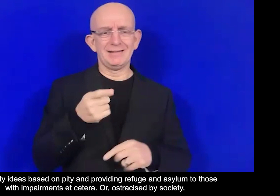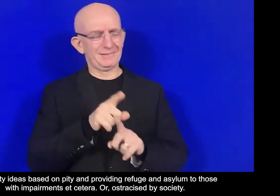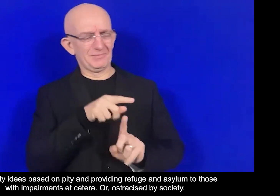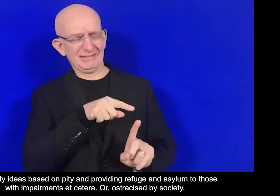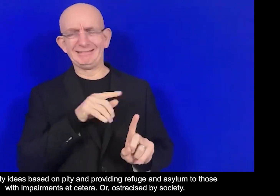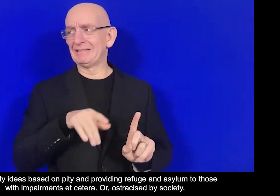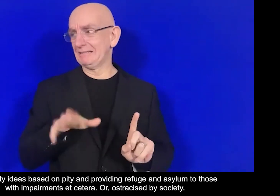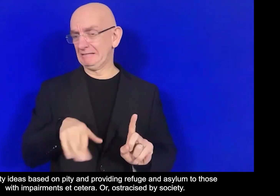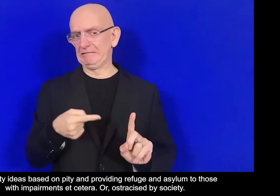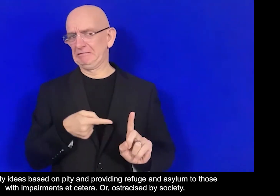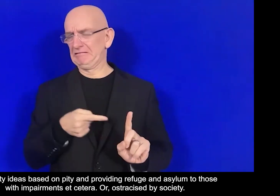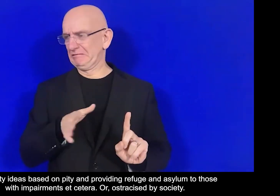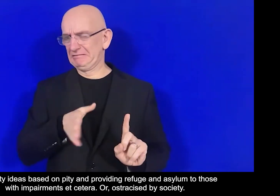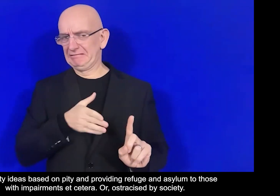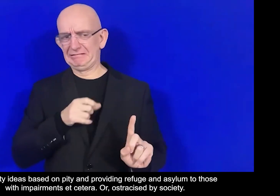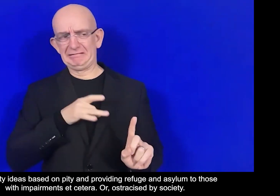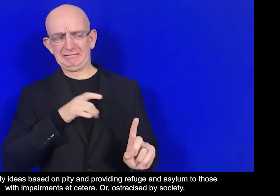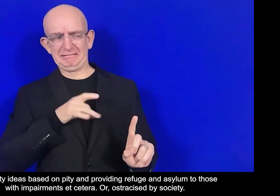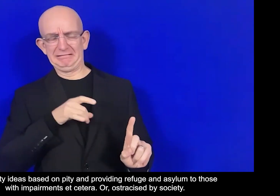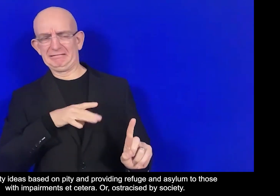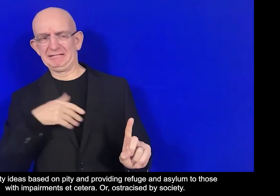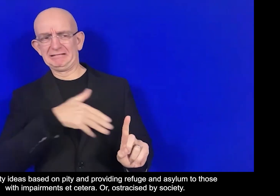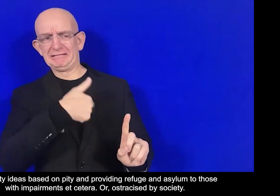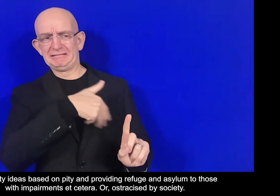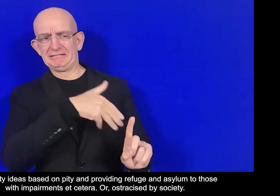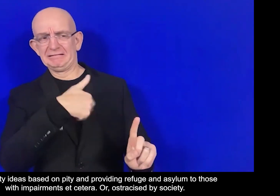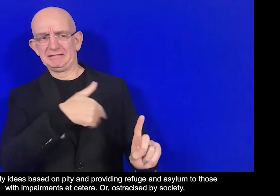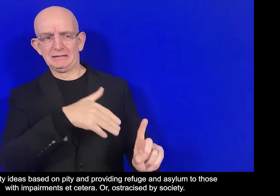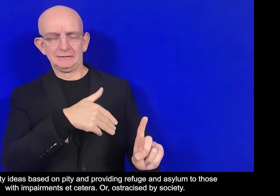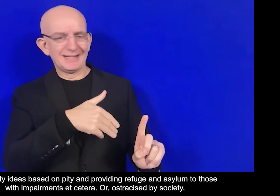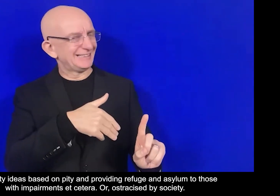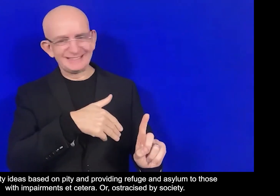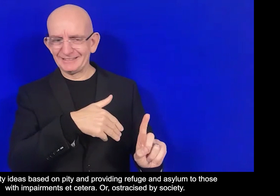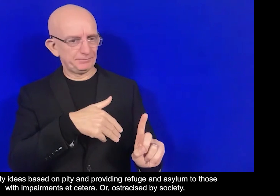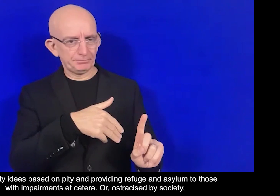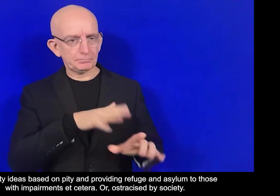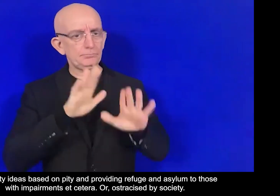and asylum to those with impairment, etc.